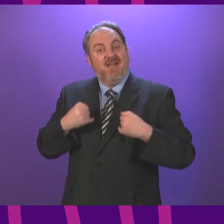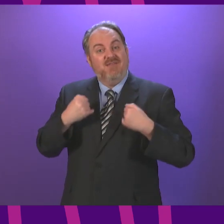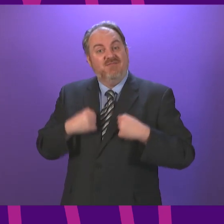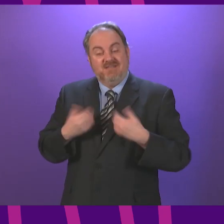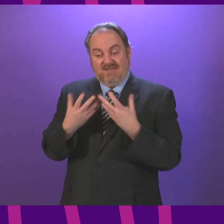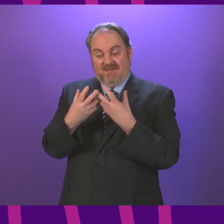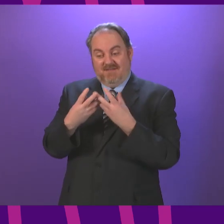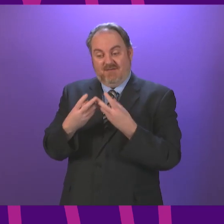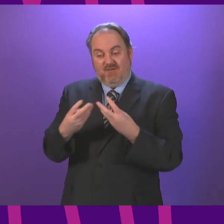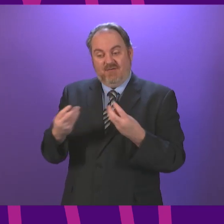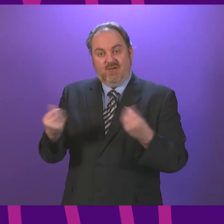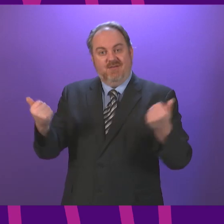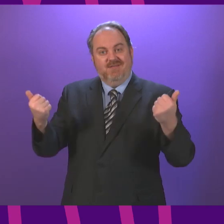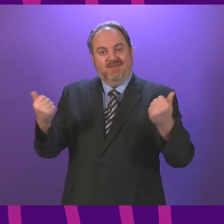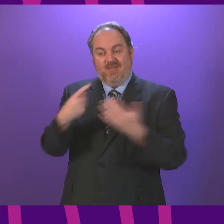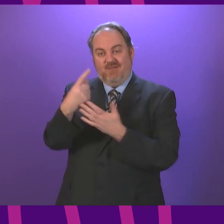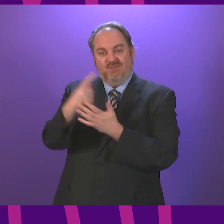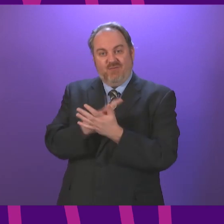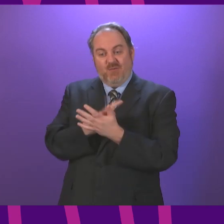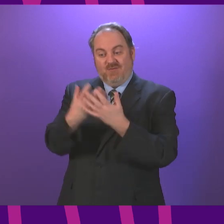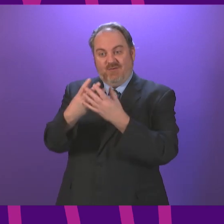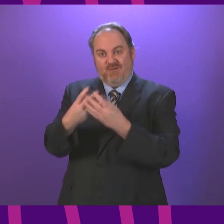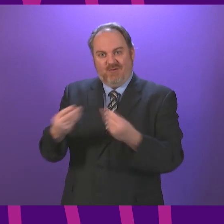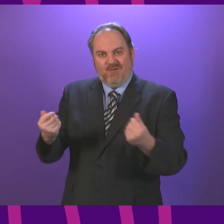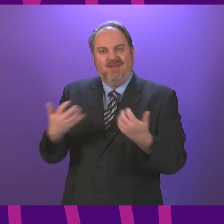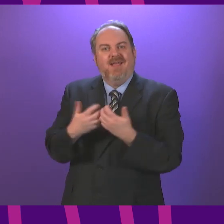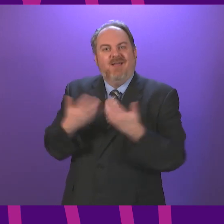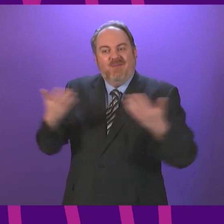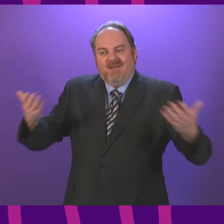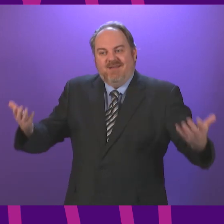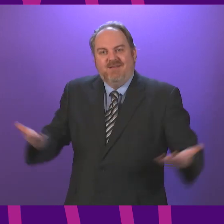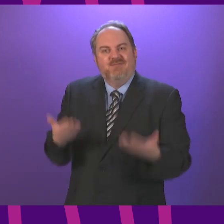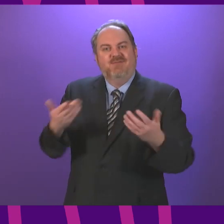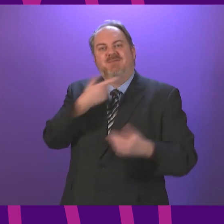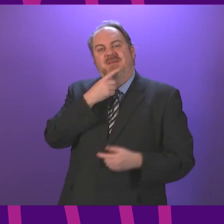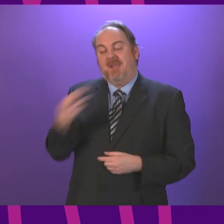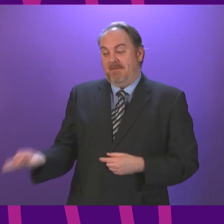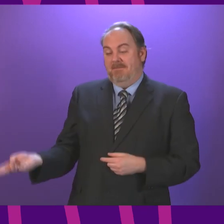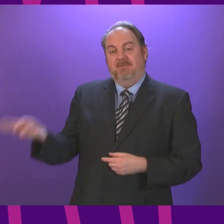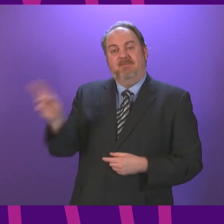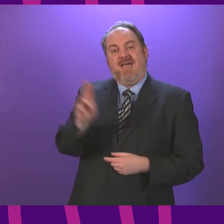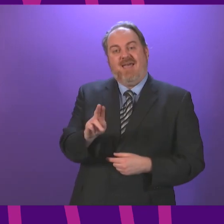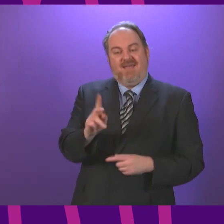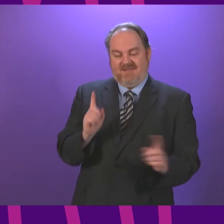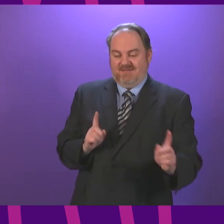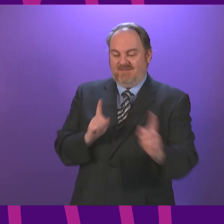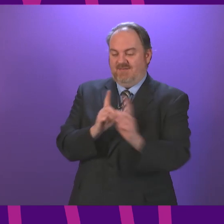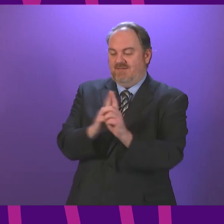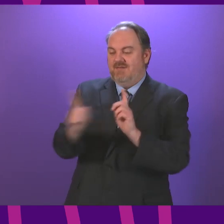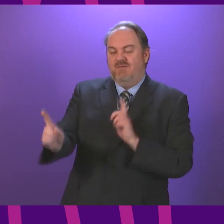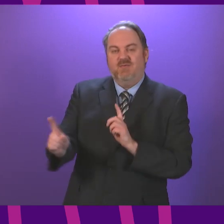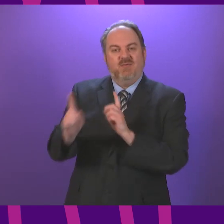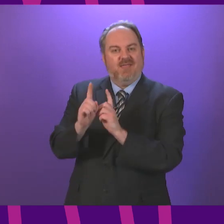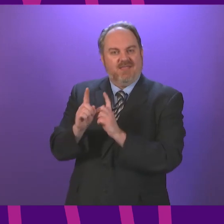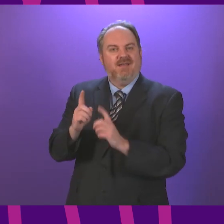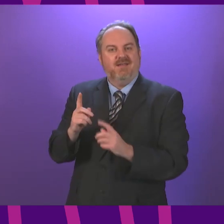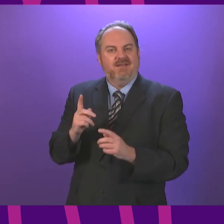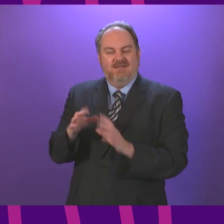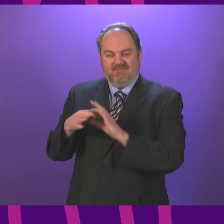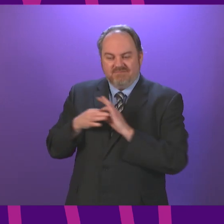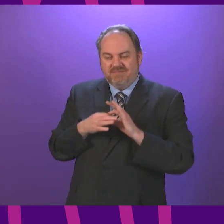situation. And loneliness, which was already an issue before the pandemic, has undoubtedly been exacerbated. as we do that, think